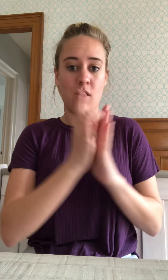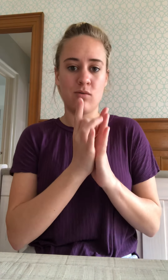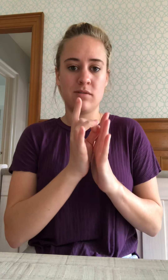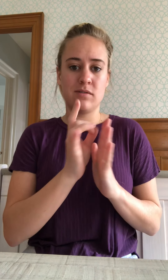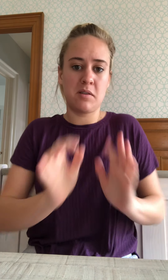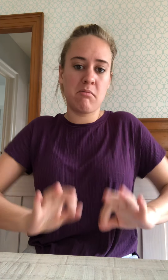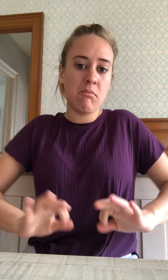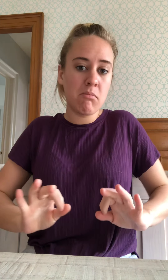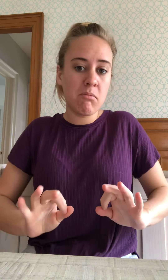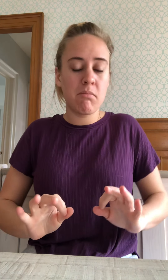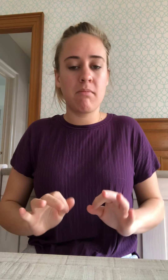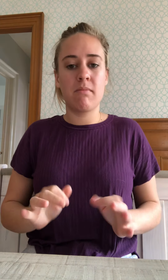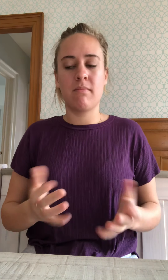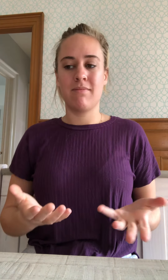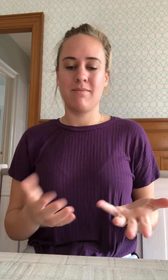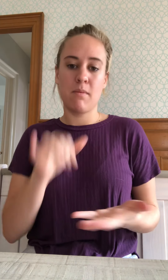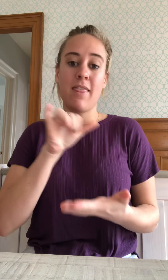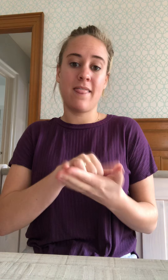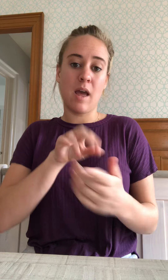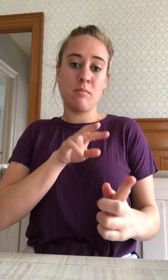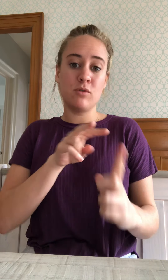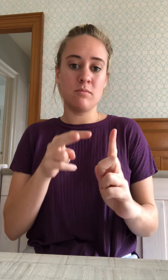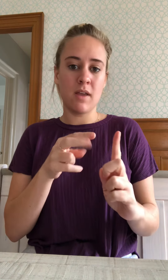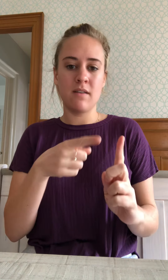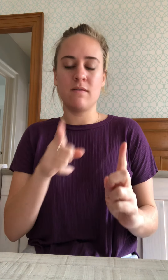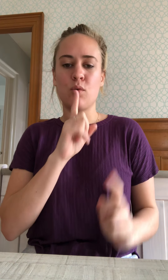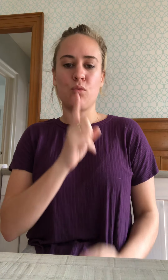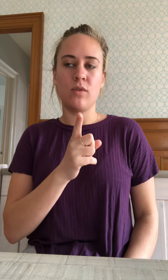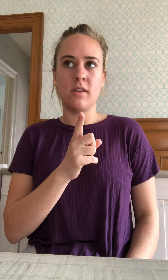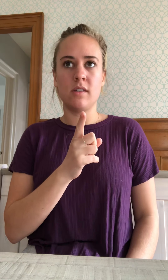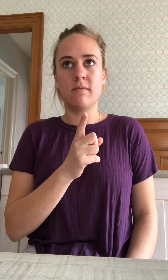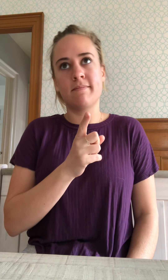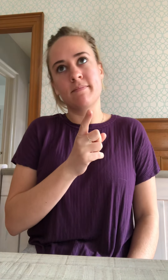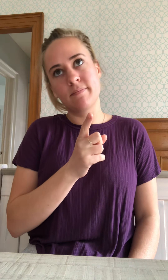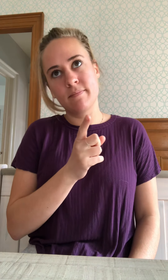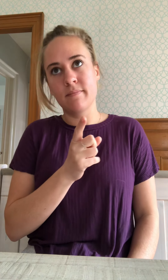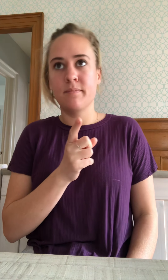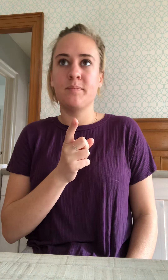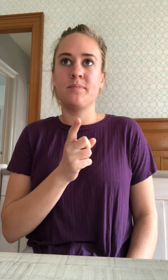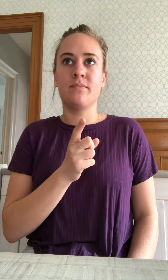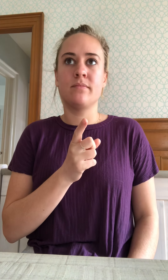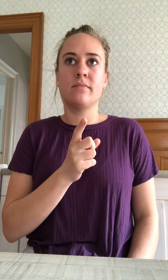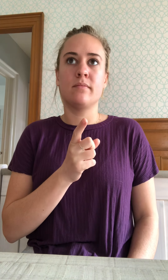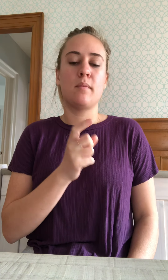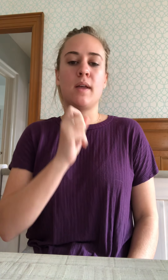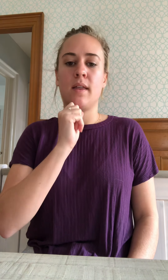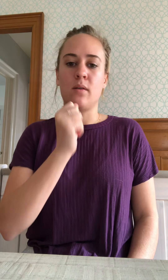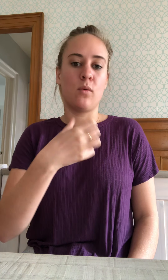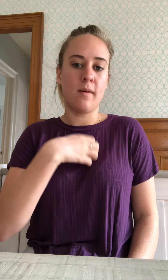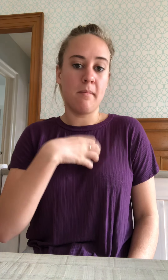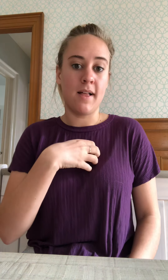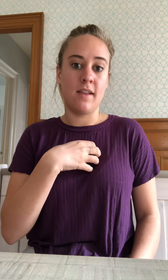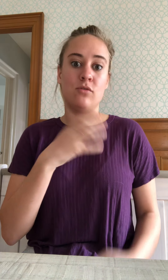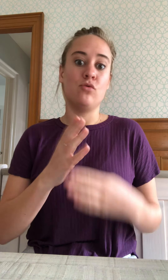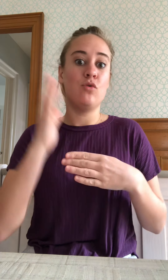And when they look at it this way, they really don't kick and fuss too much. Permanent